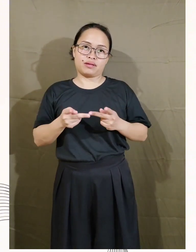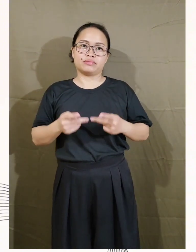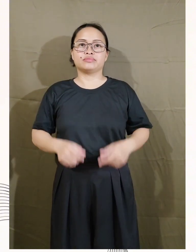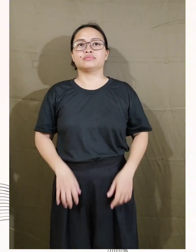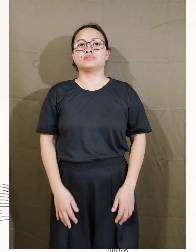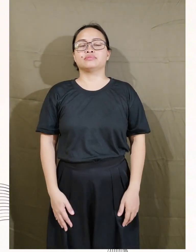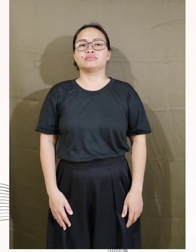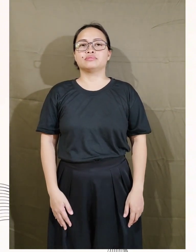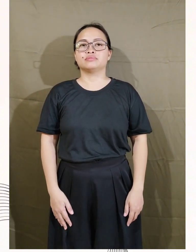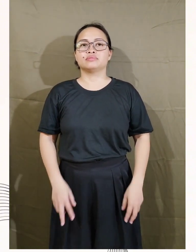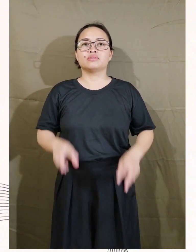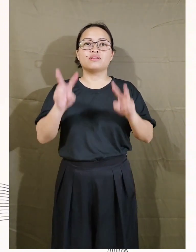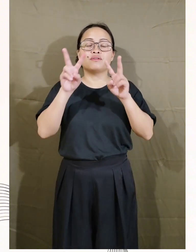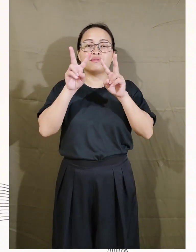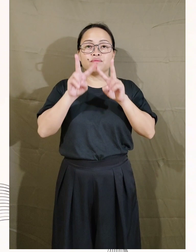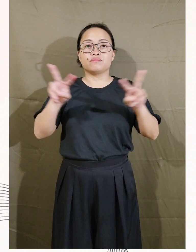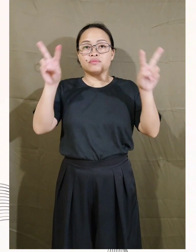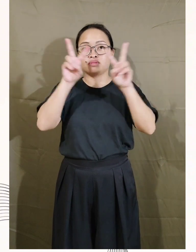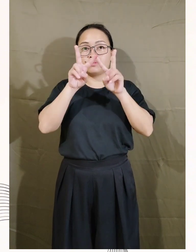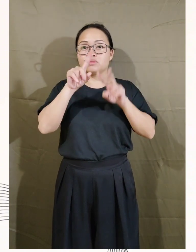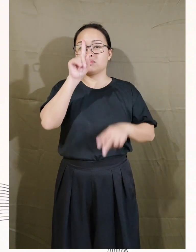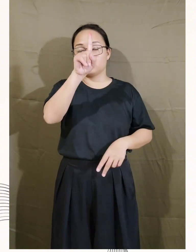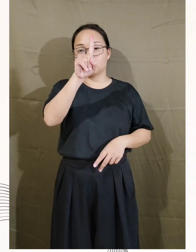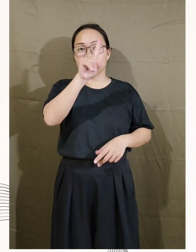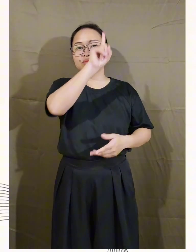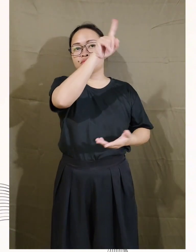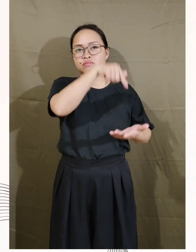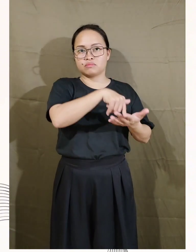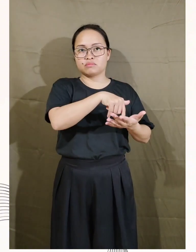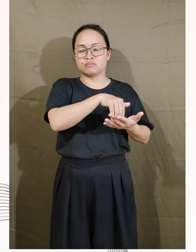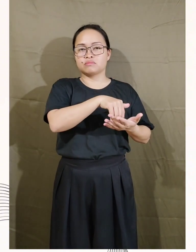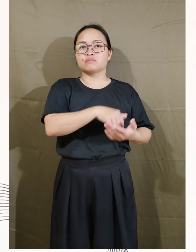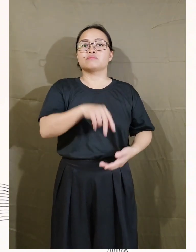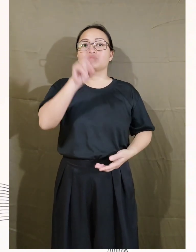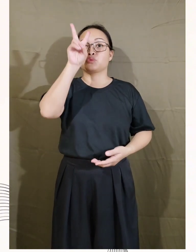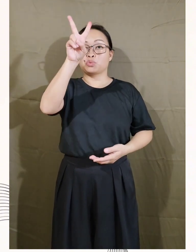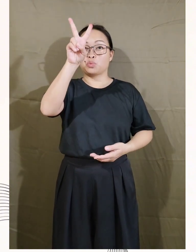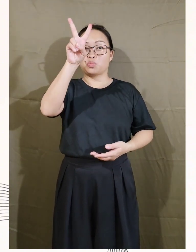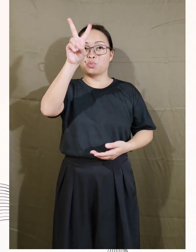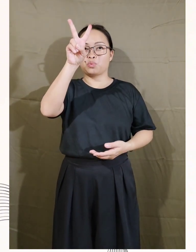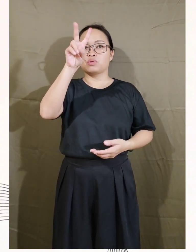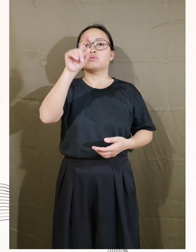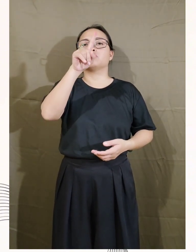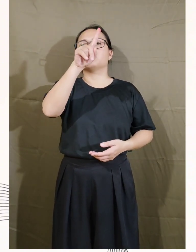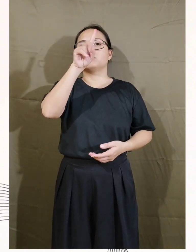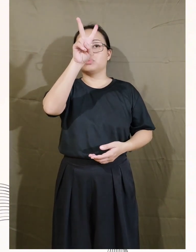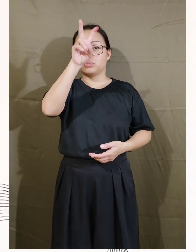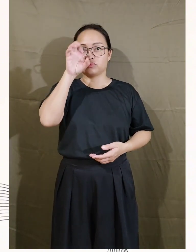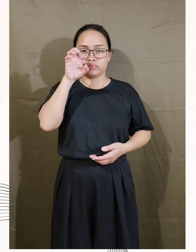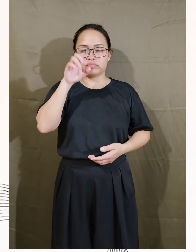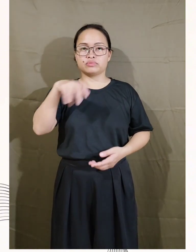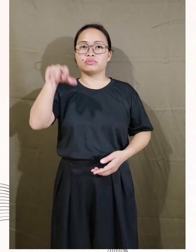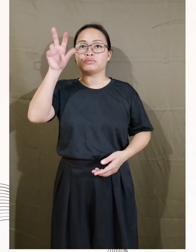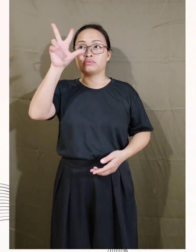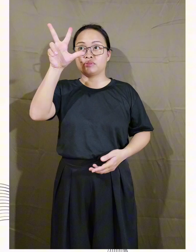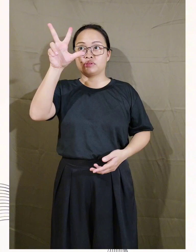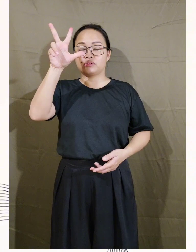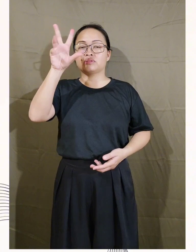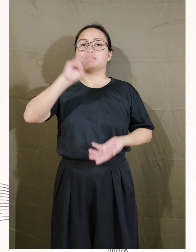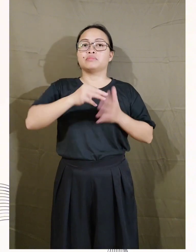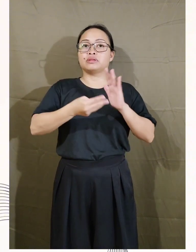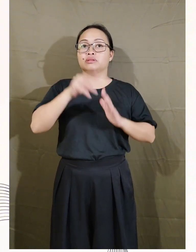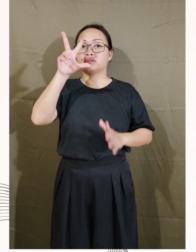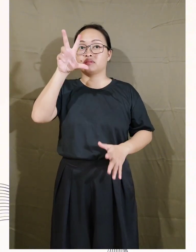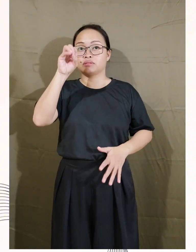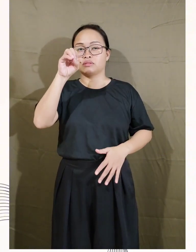is 1000, the value of 2 is 200, the value of 3 is 30,